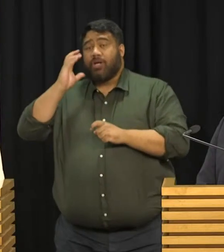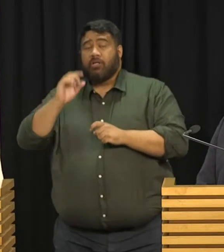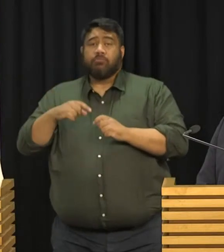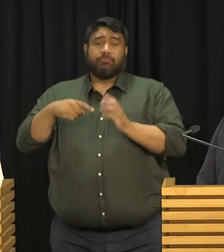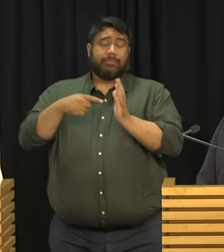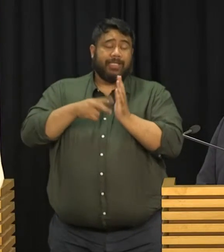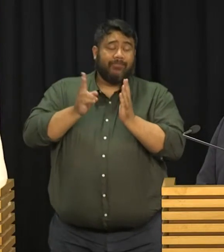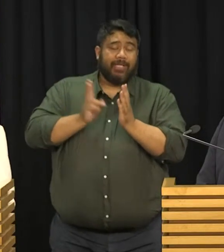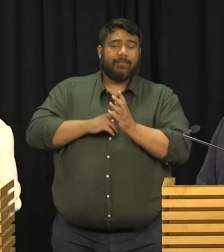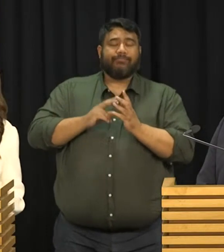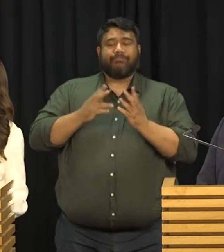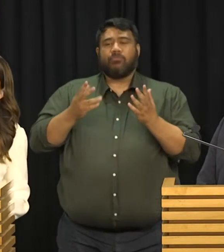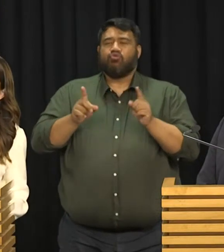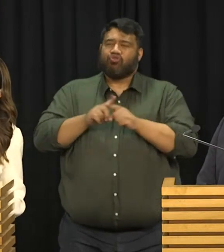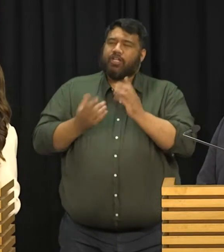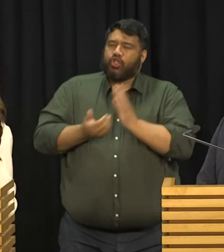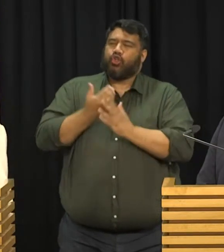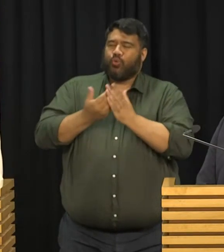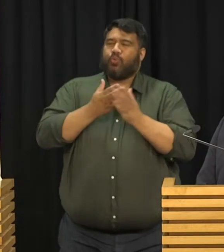have not done before.